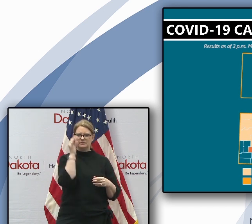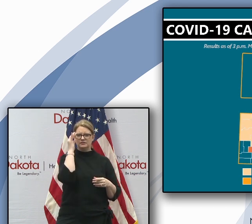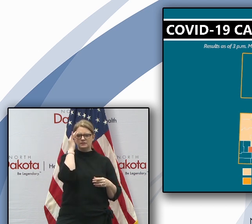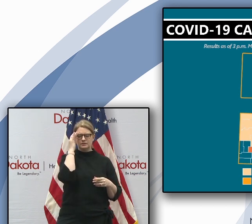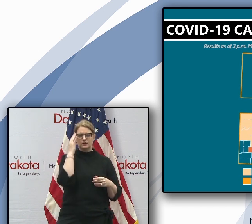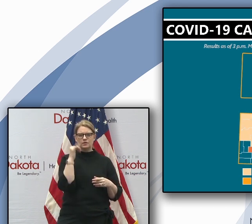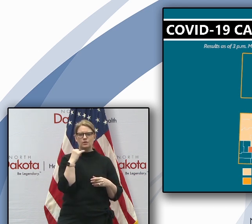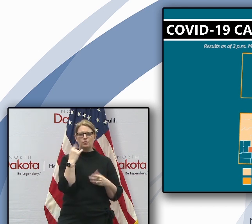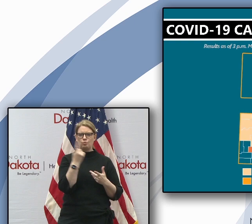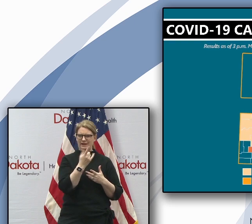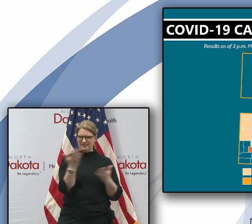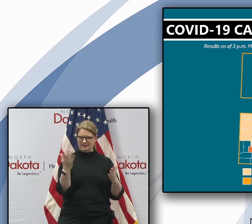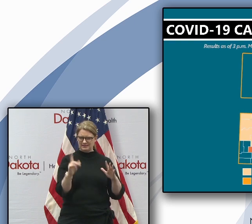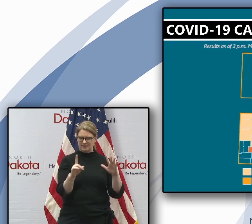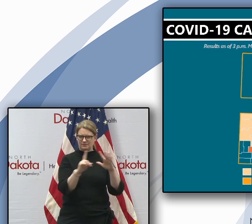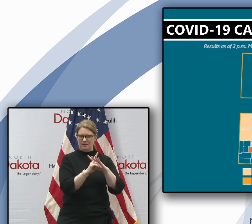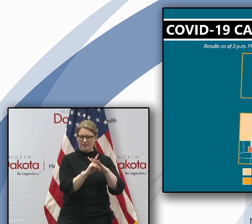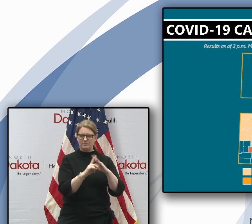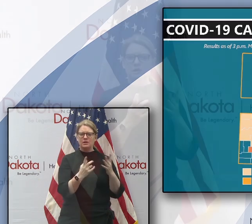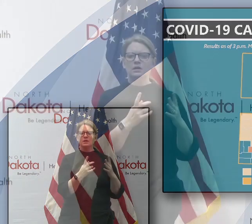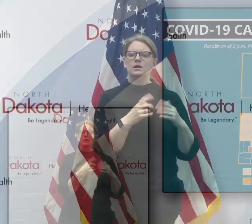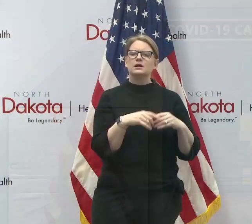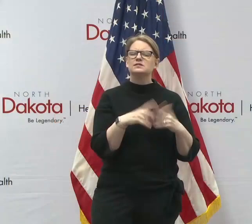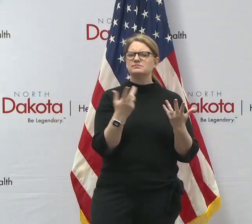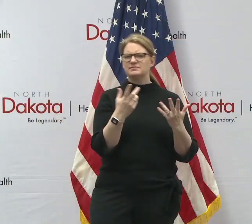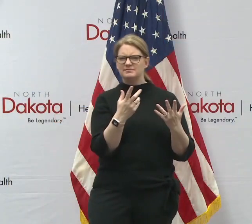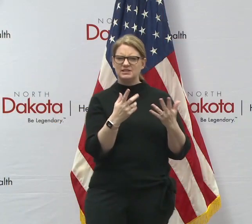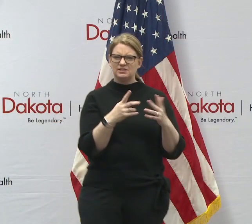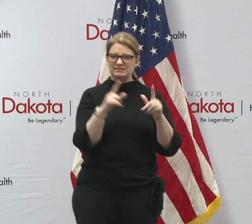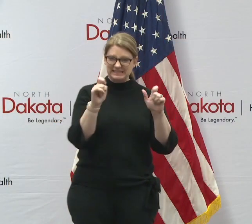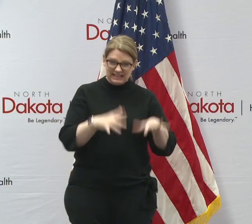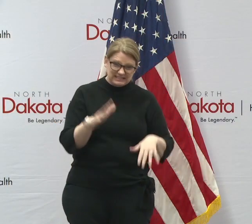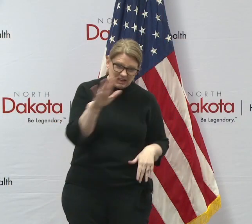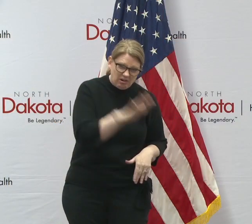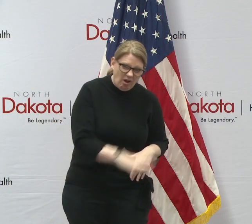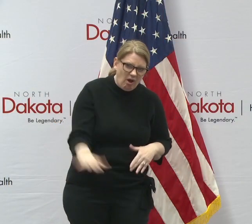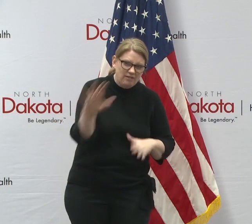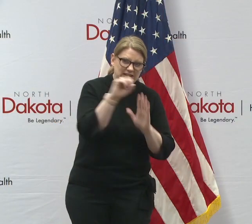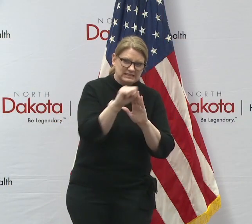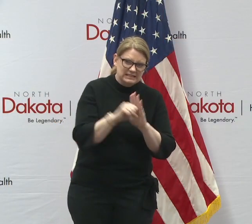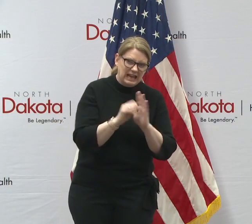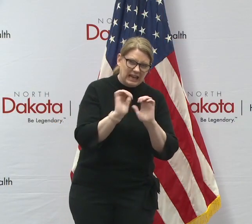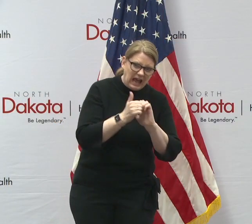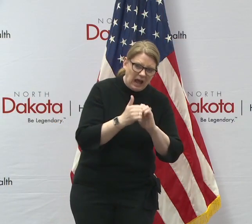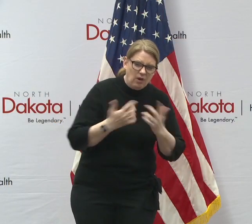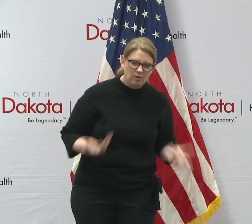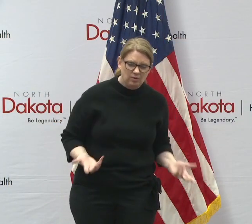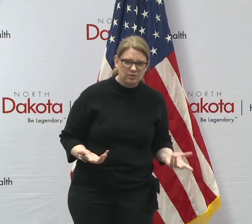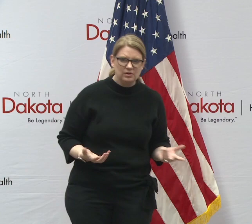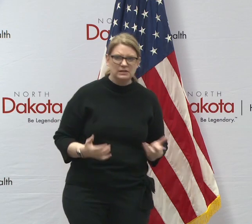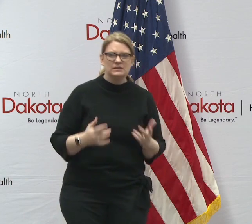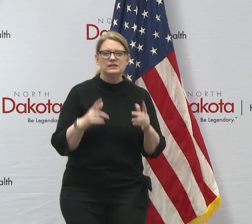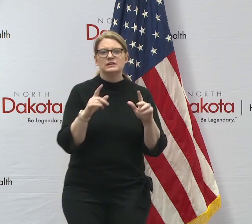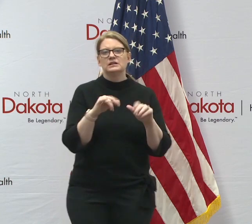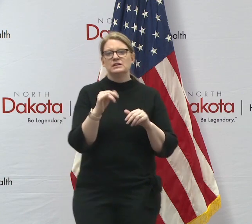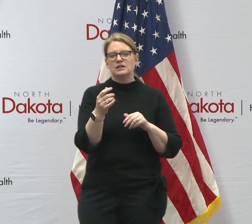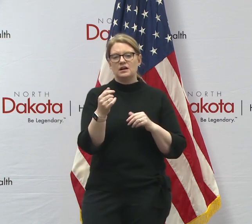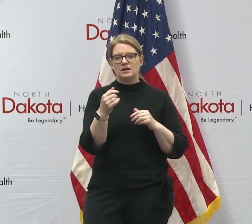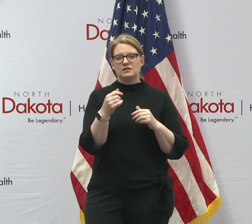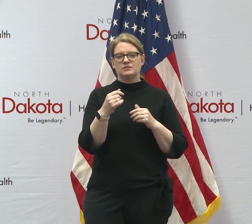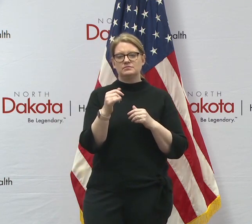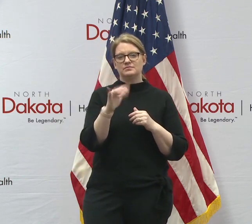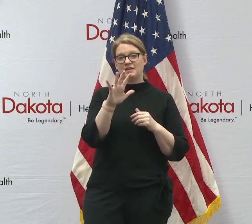come up on that is there's been a concern about how we're doing testing around the state. As you can see, we do have tests completed again in all but 2